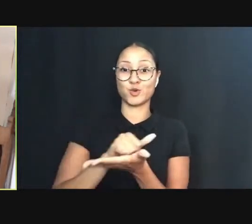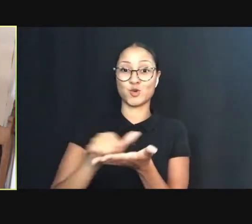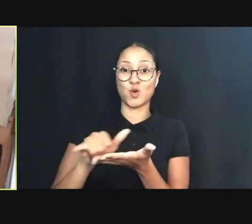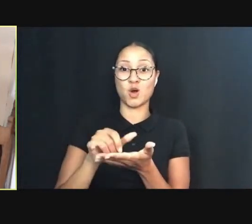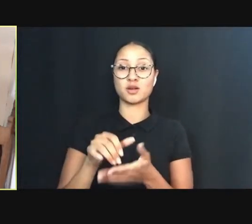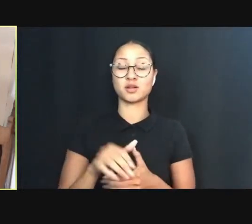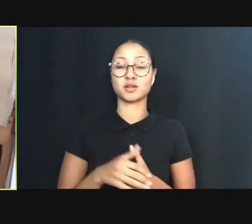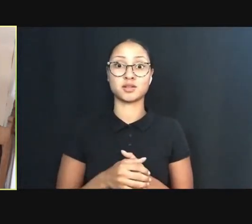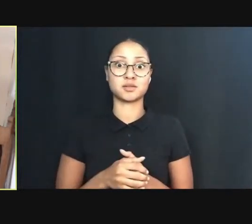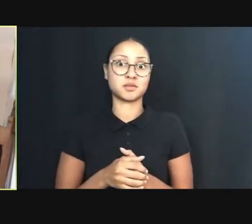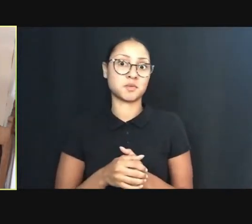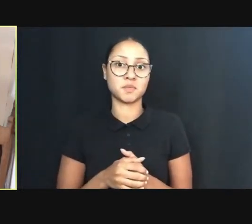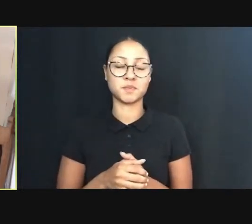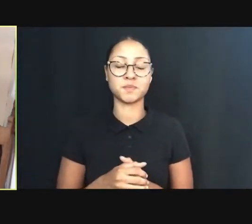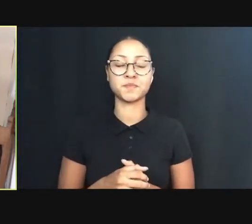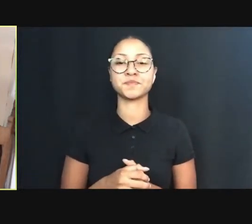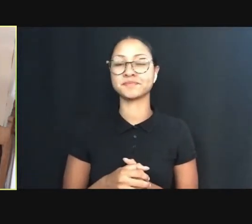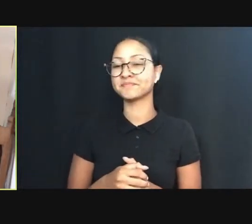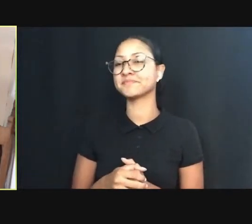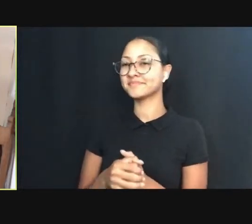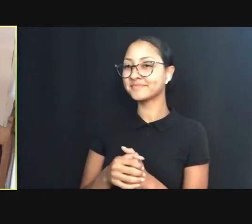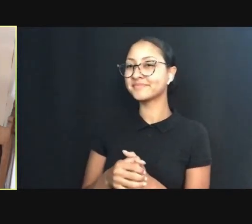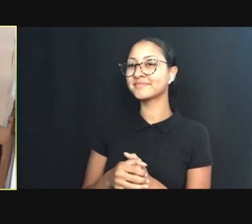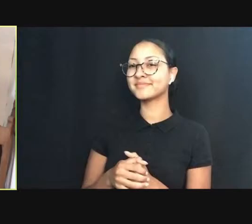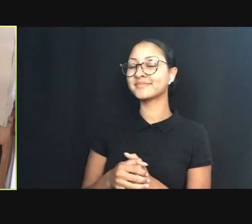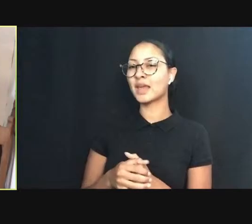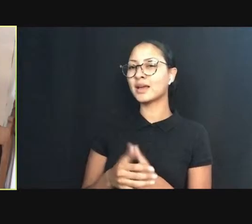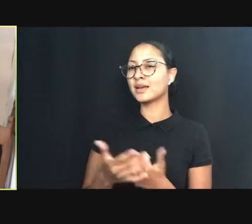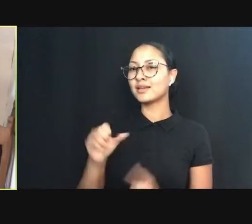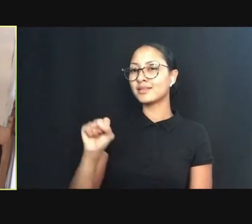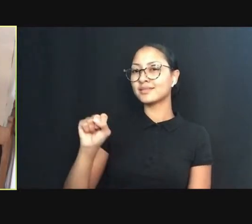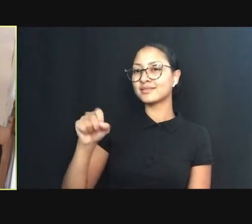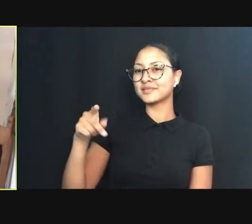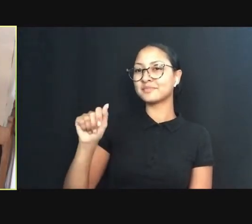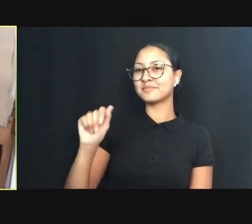Space, outer space. I am,